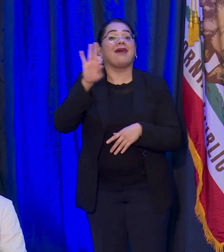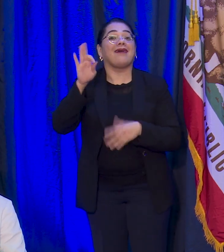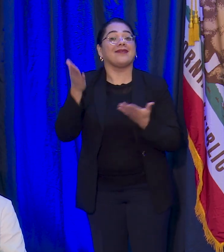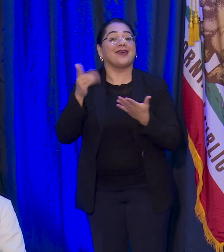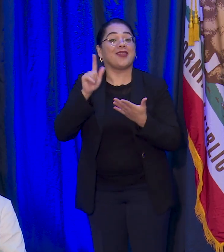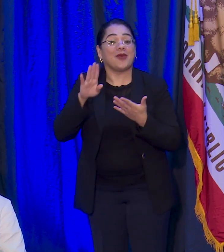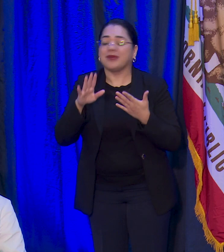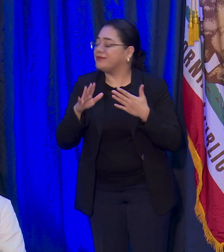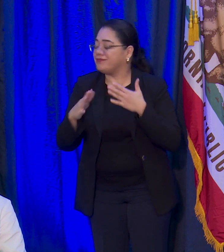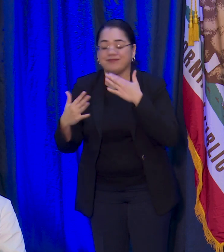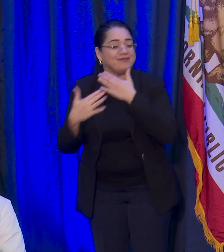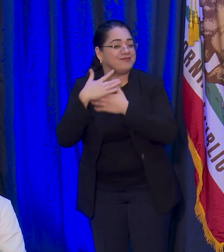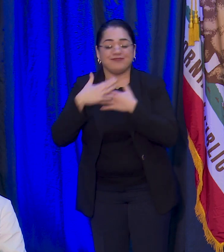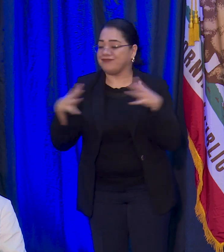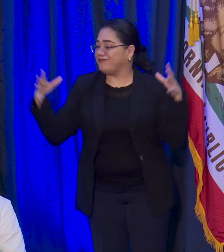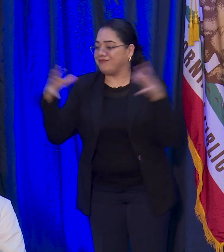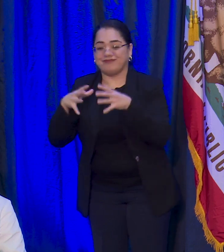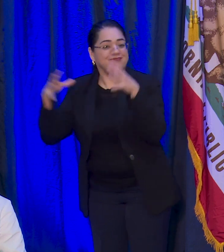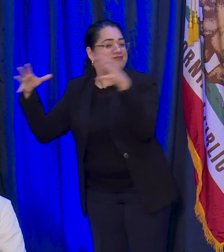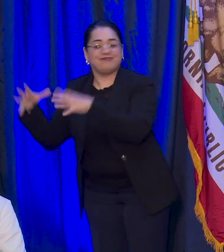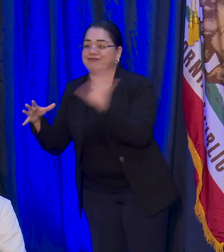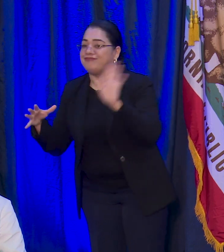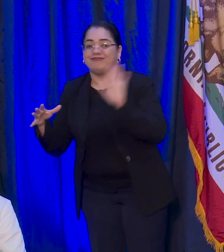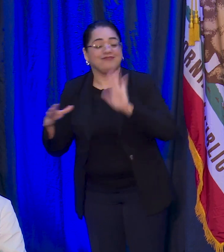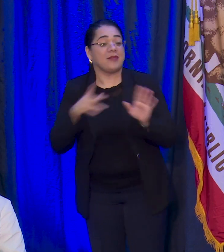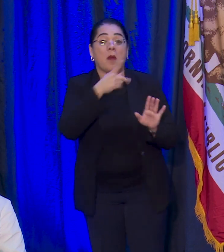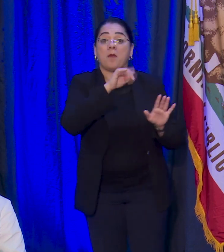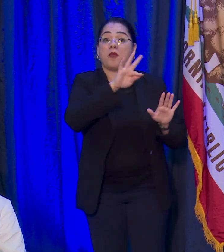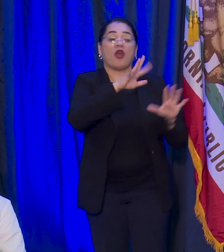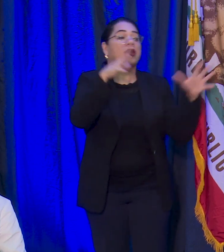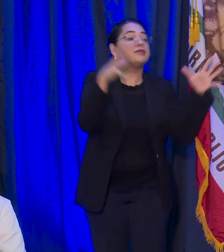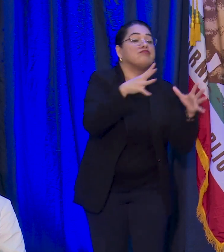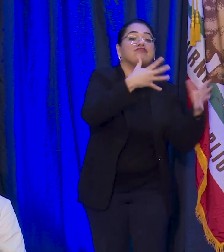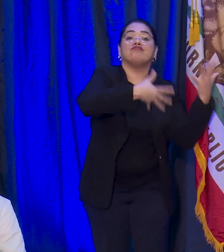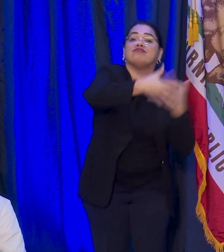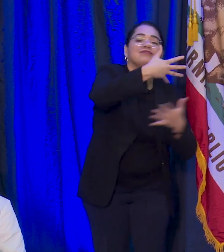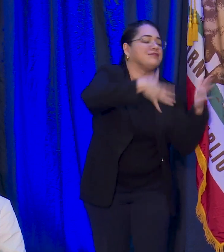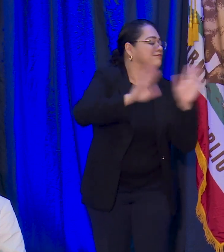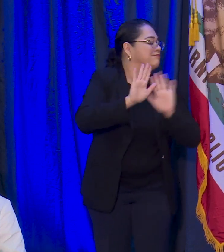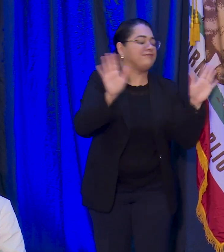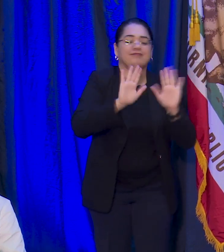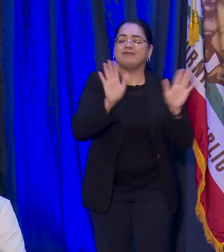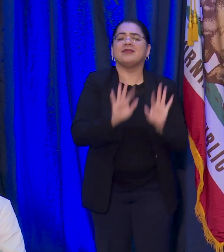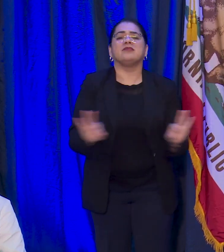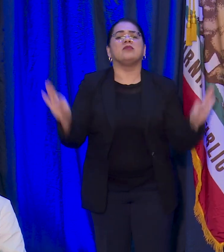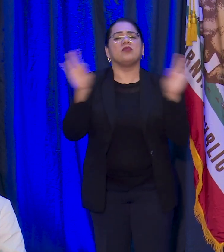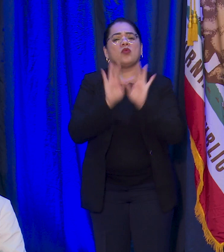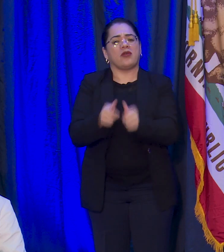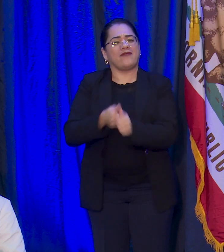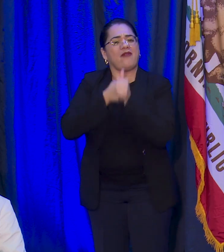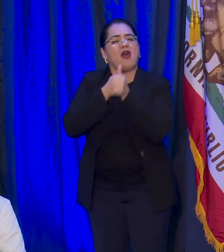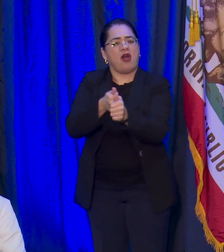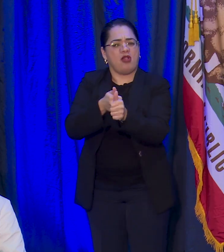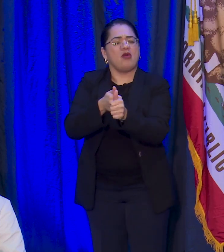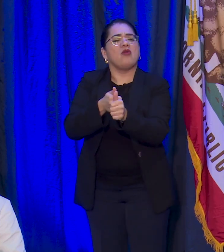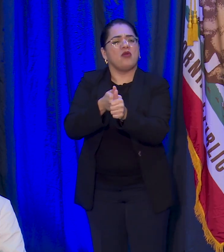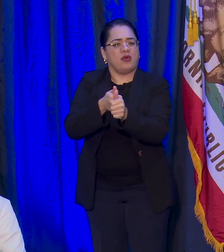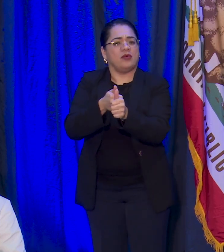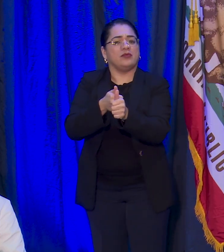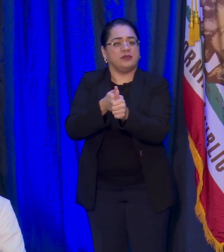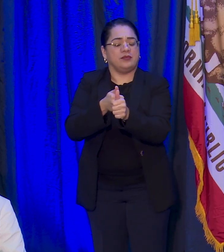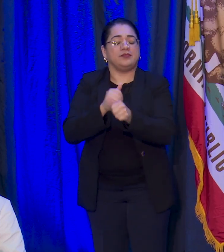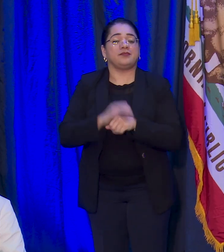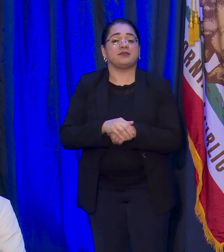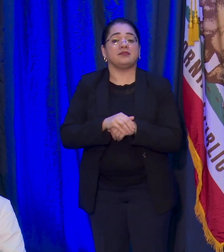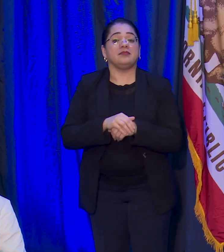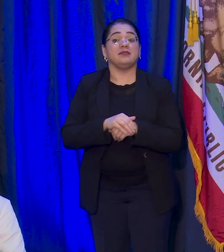not allowed, period. And so please follow that order. If you do not need to